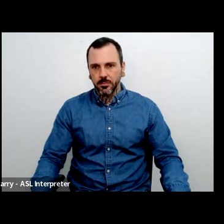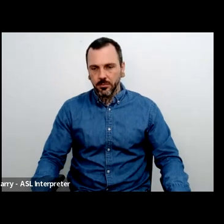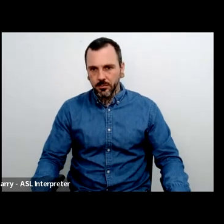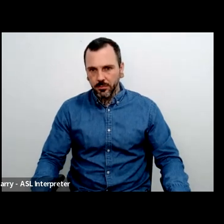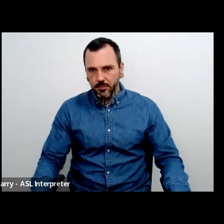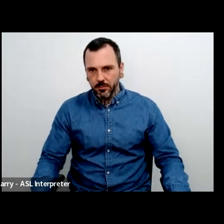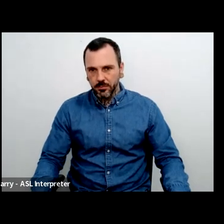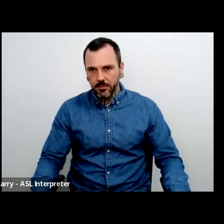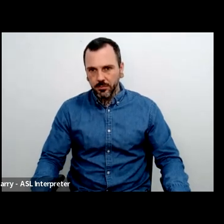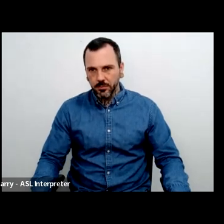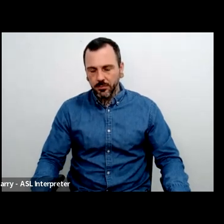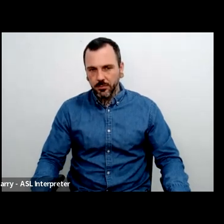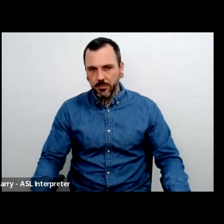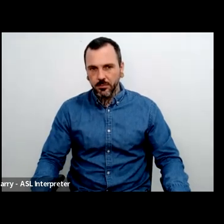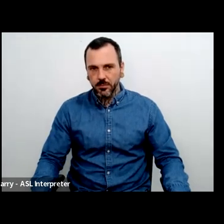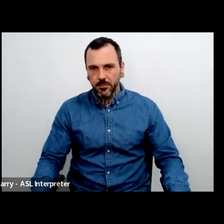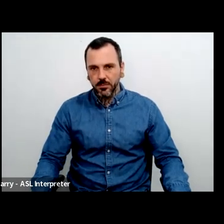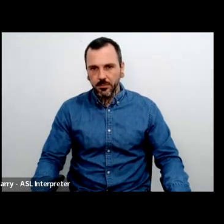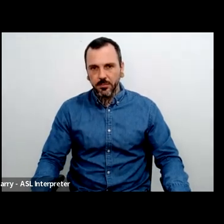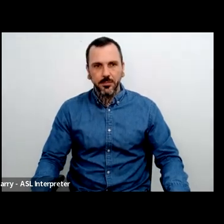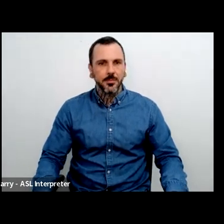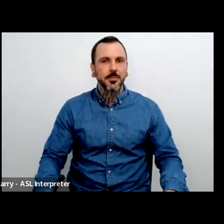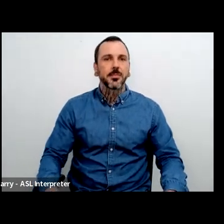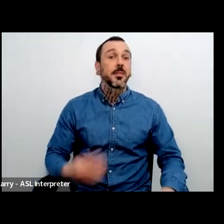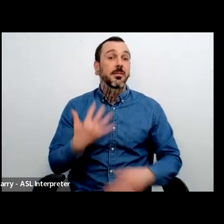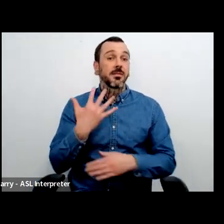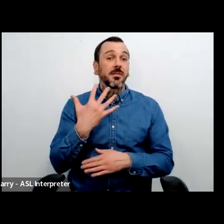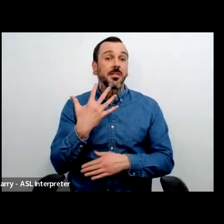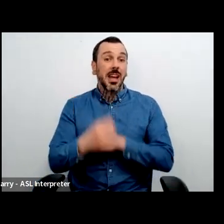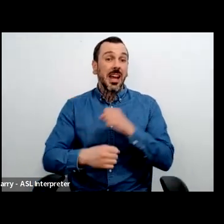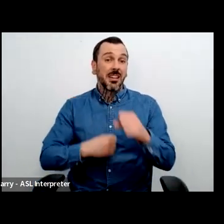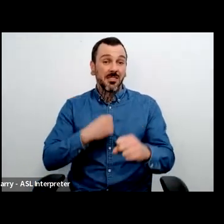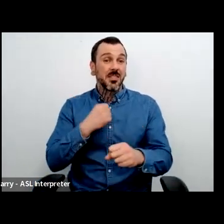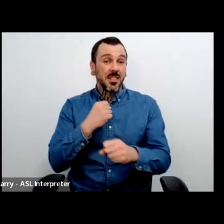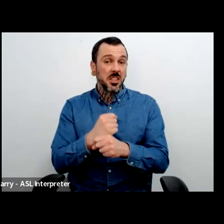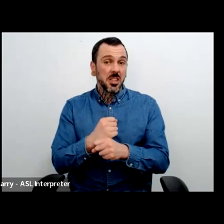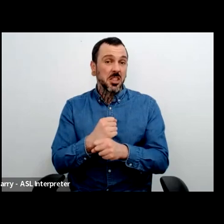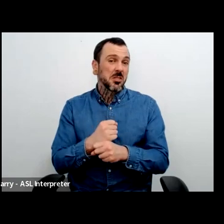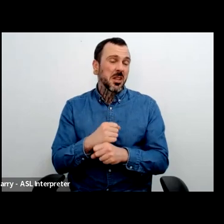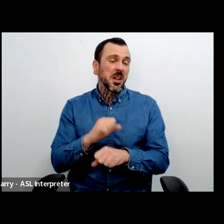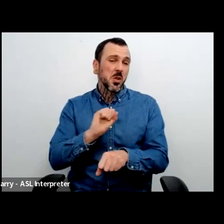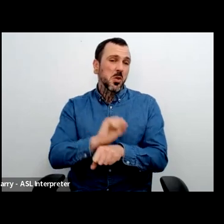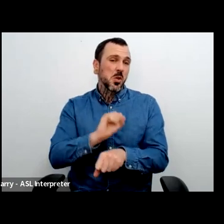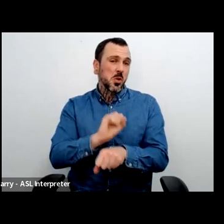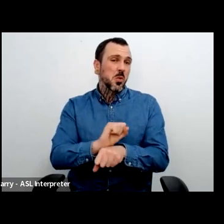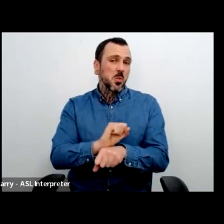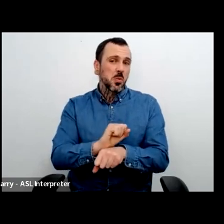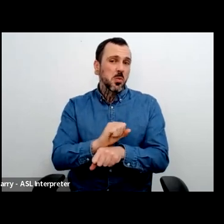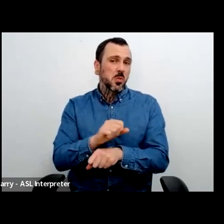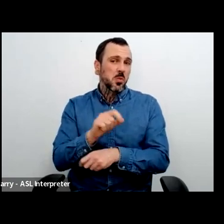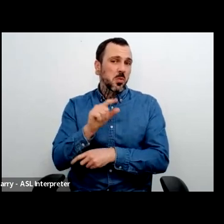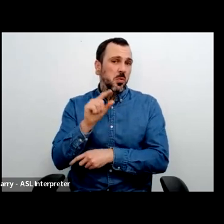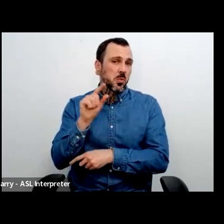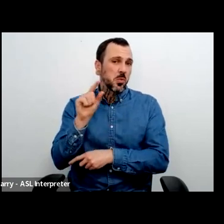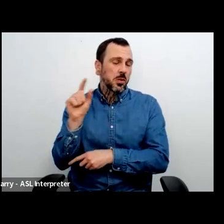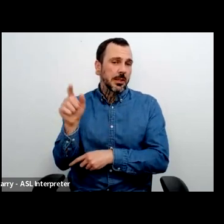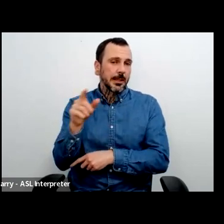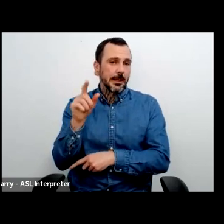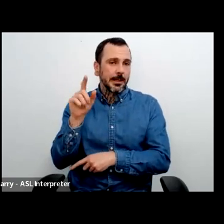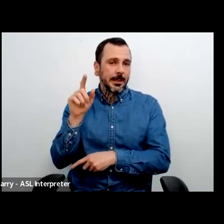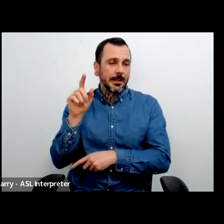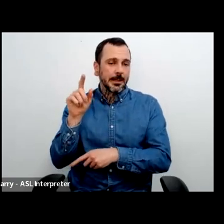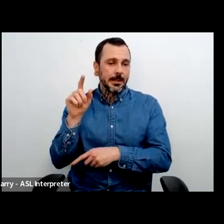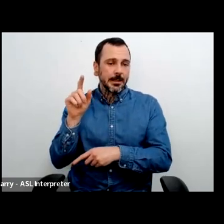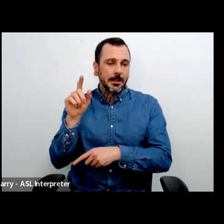Ottawa for 5 years, and part of that was in Kamloops for 19 seasons. And so